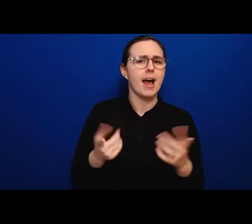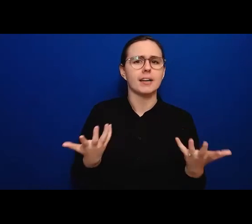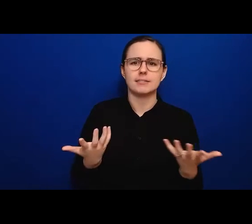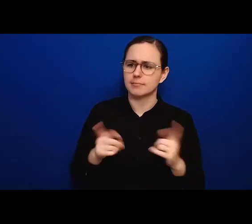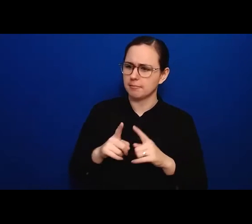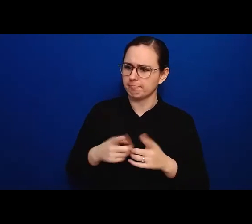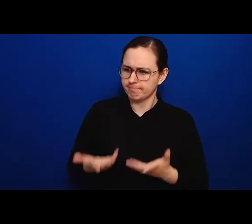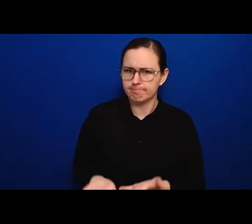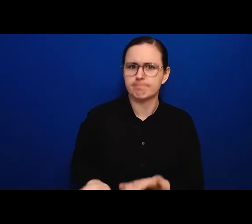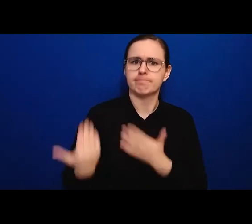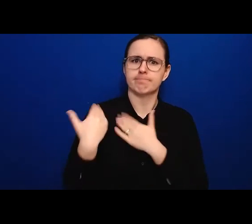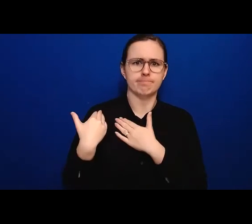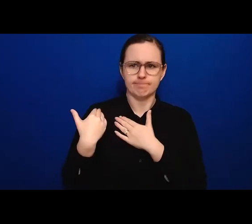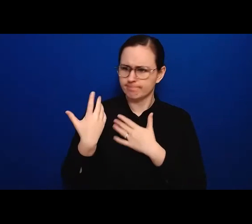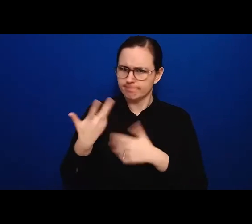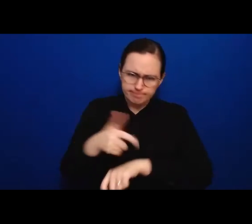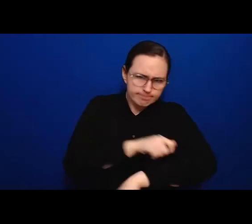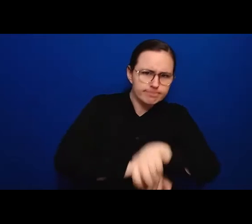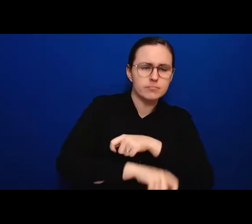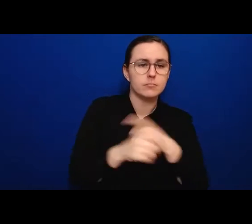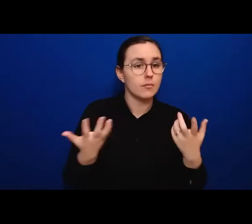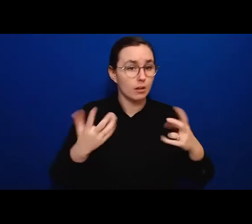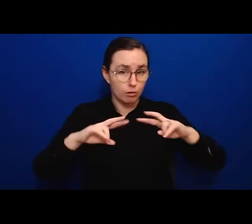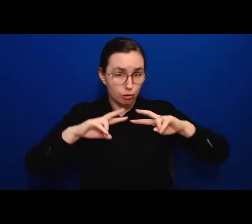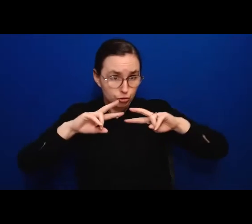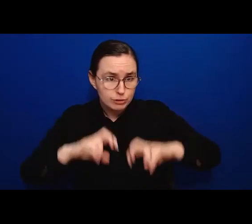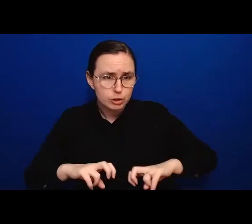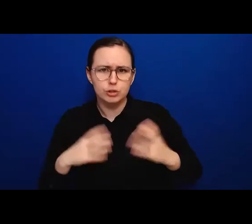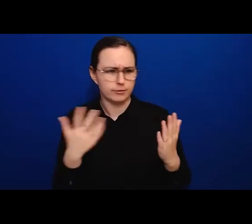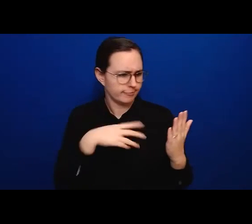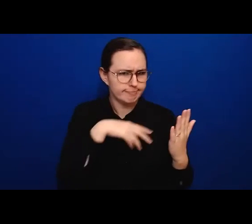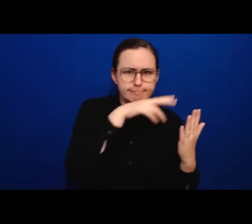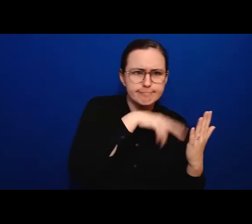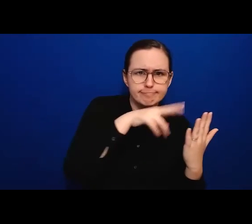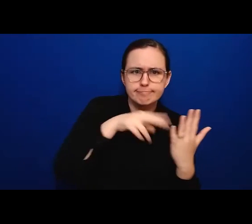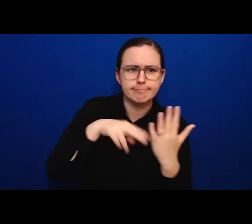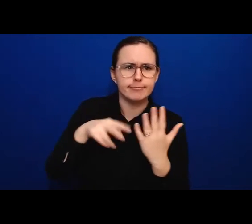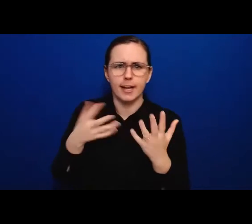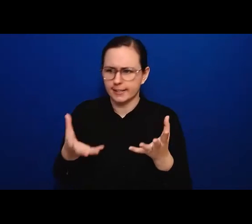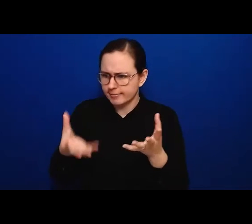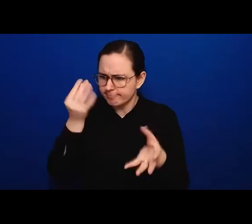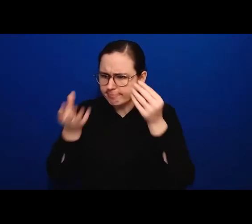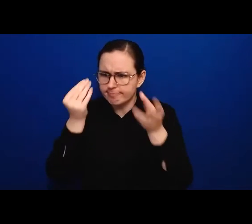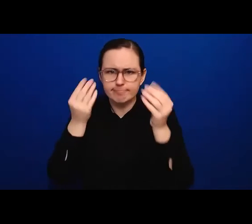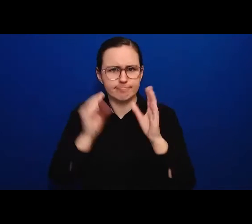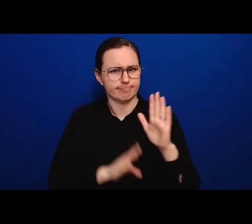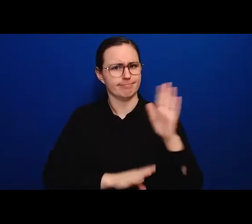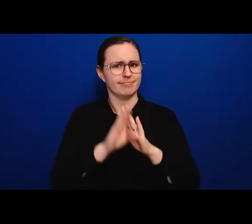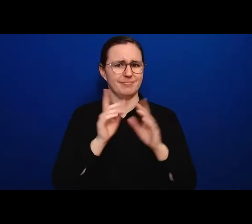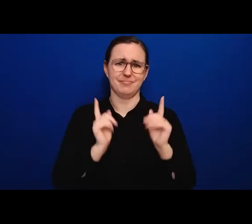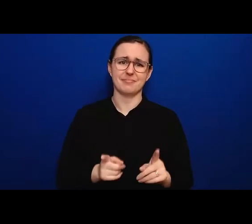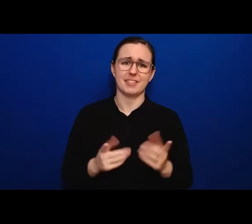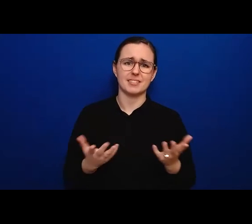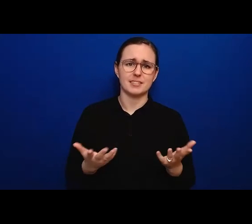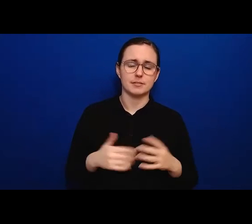to investigate, research. I think now in the virtual world, this gives us lots of opportunity to be able to learn